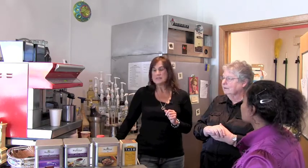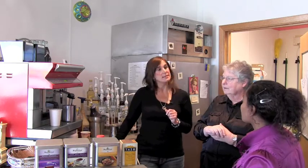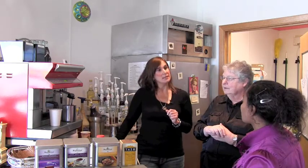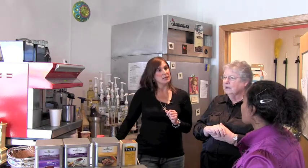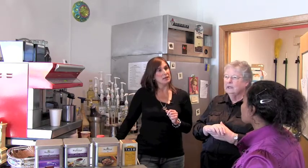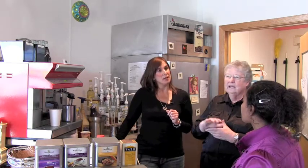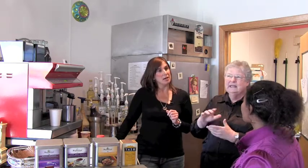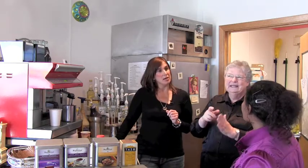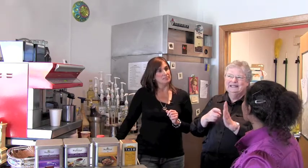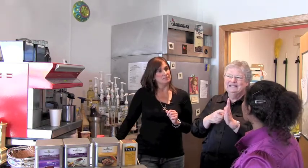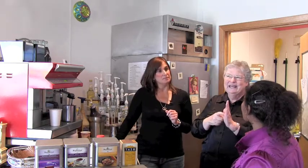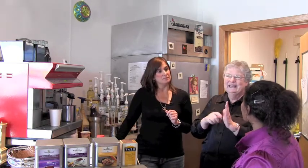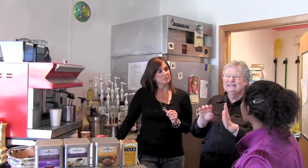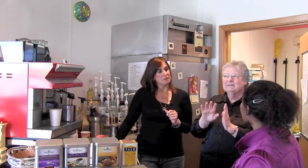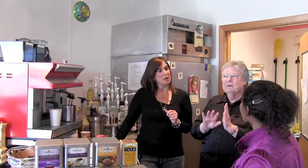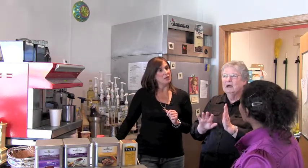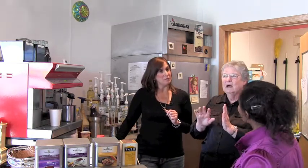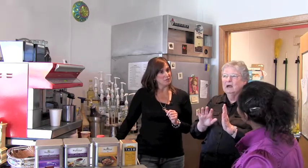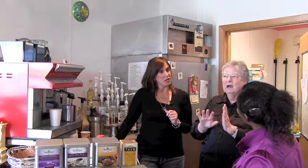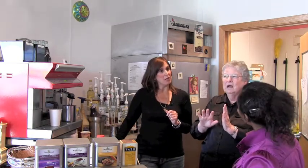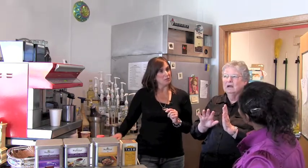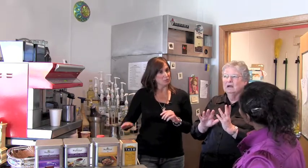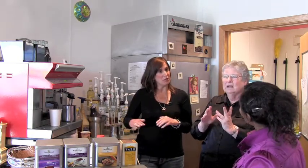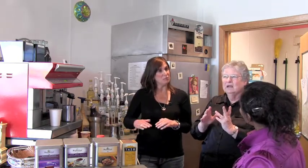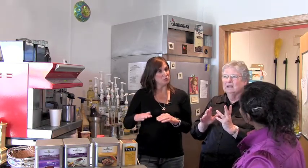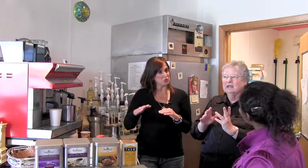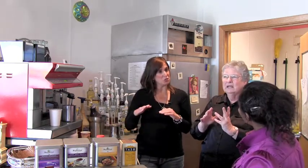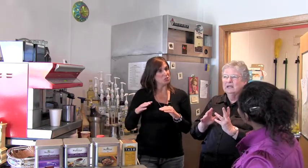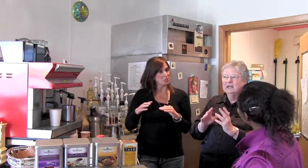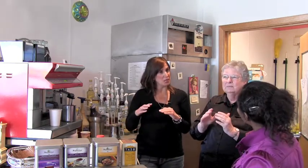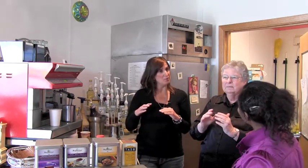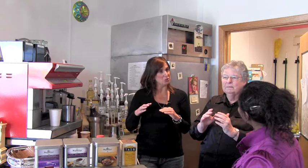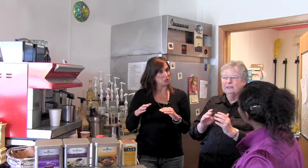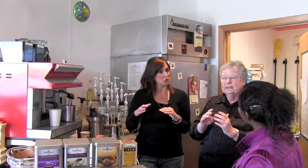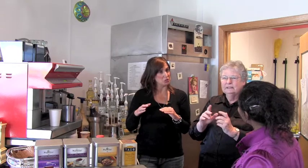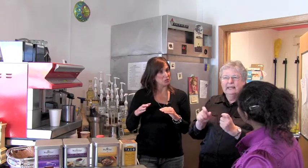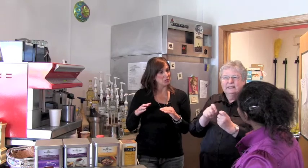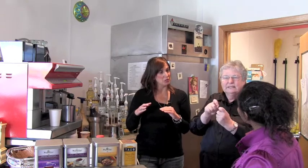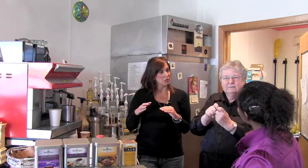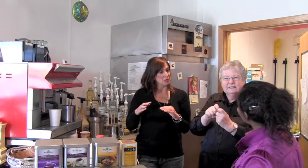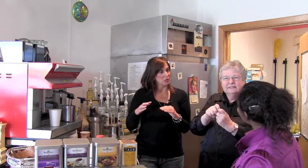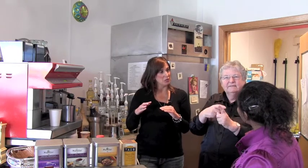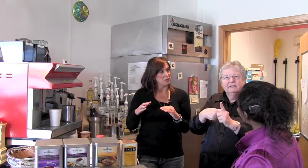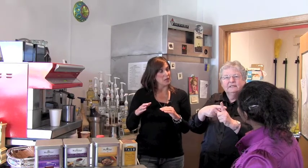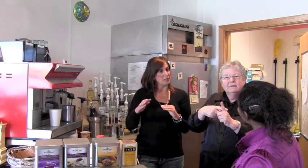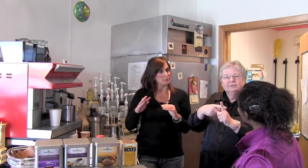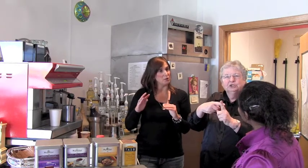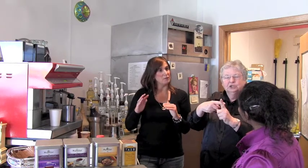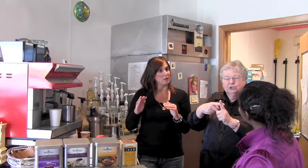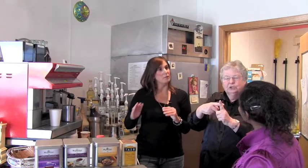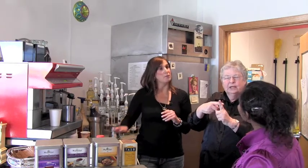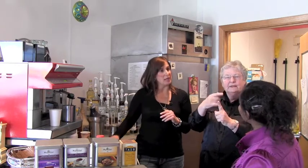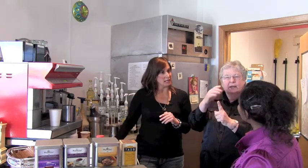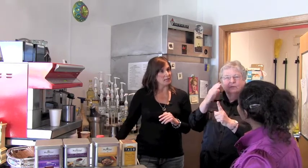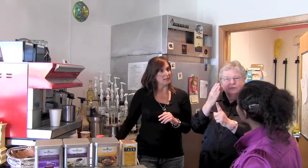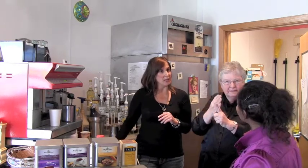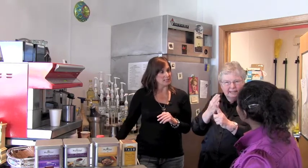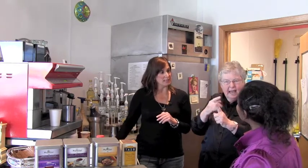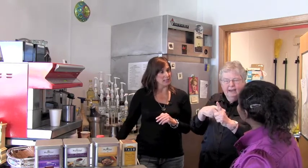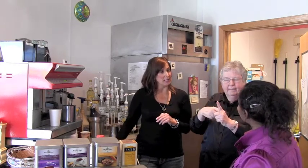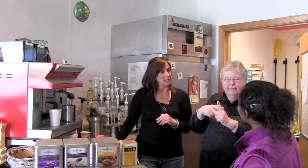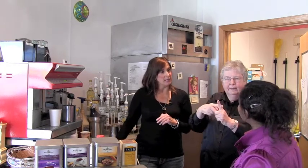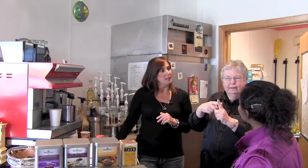in just enough time. It'll bring it up to a certain temperature that is perfect for